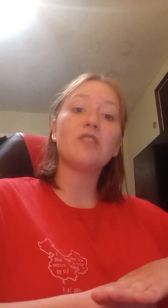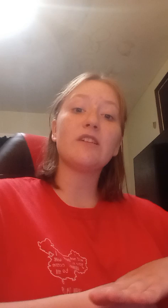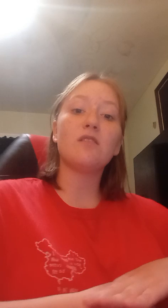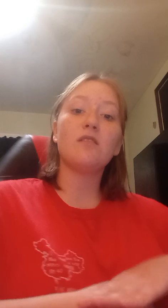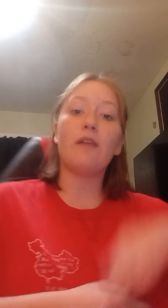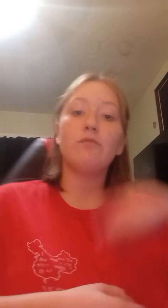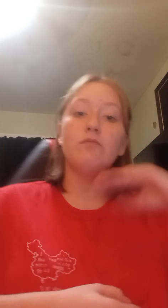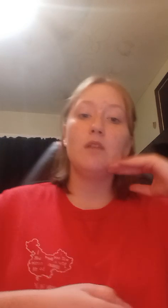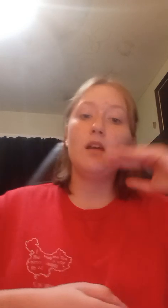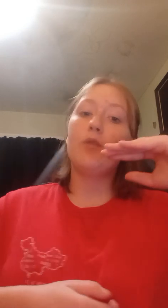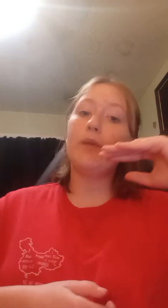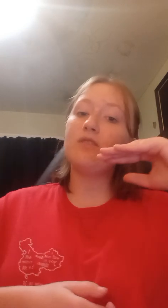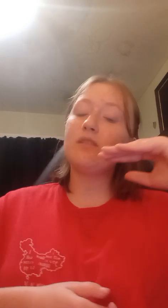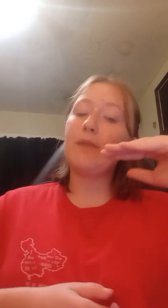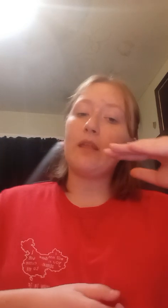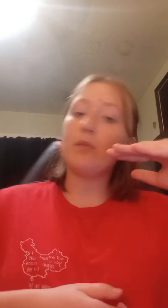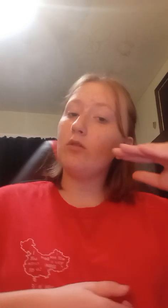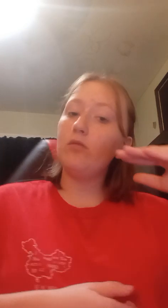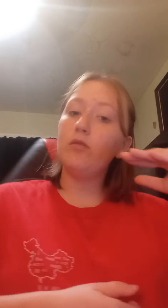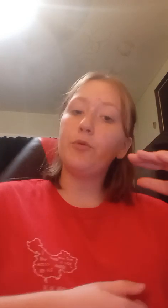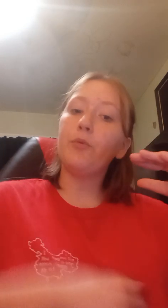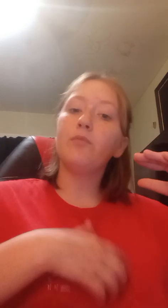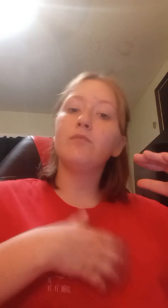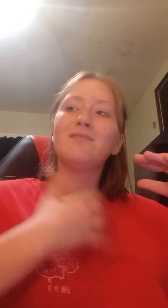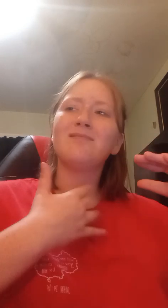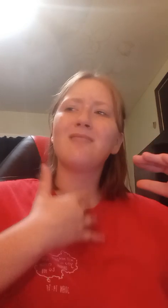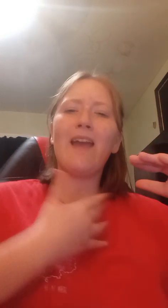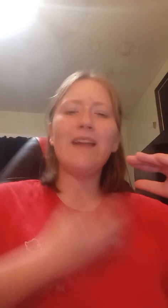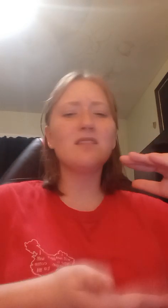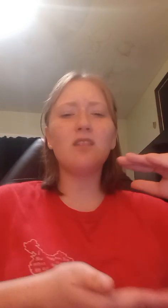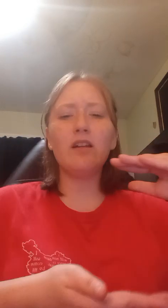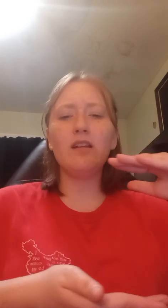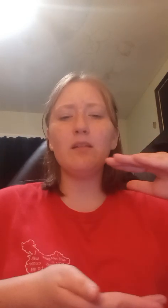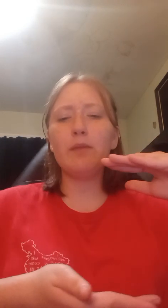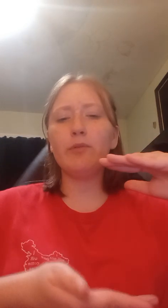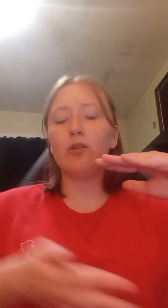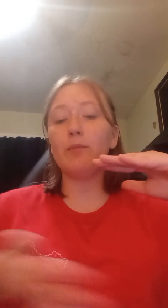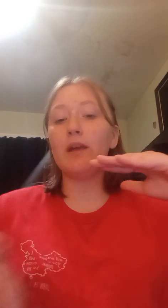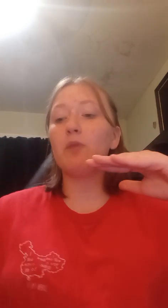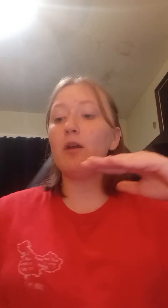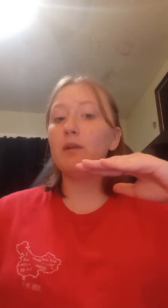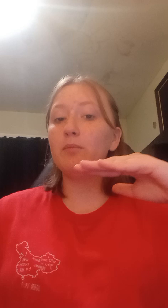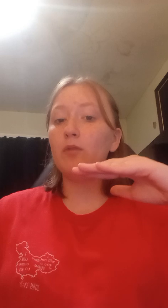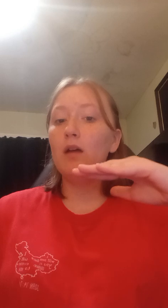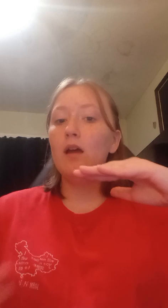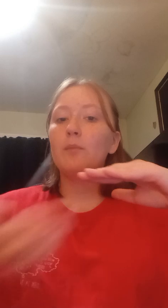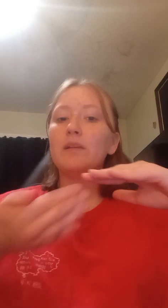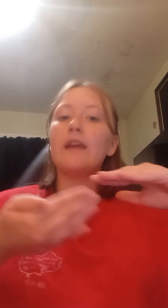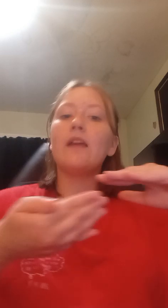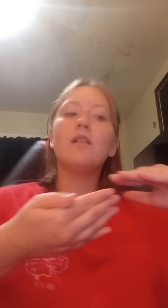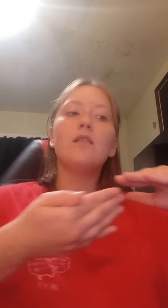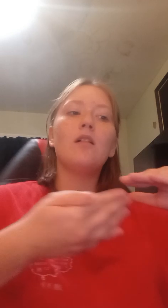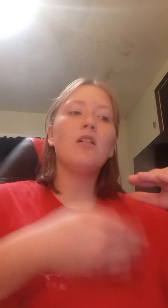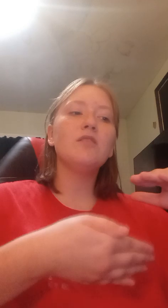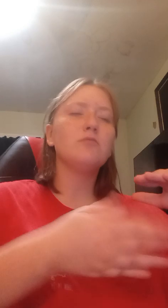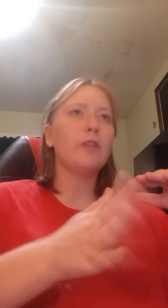Now, we can do somebody in the middle who hates talking to people or being around people, but they also, I have